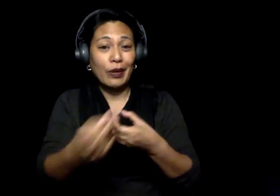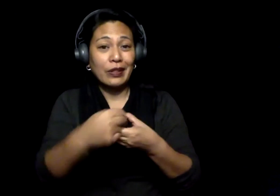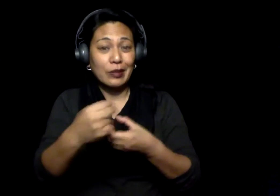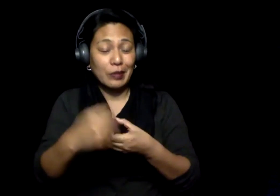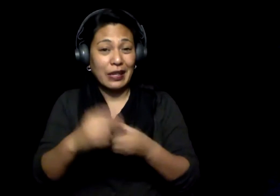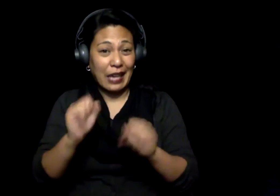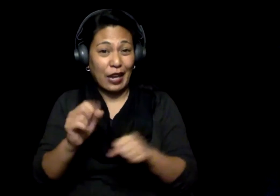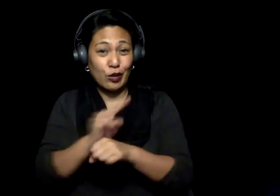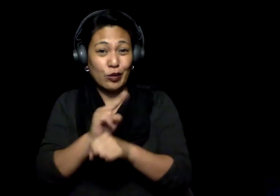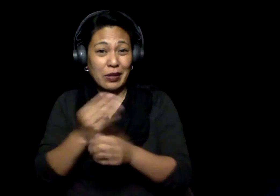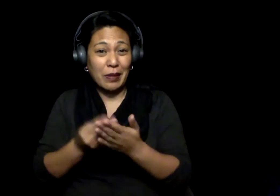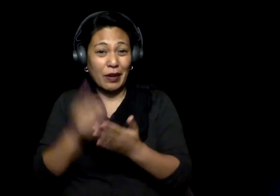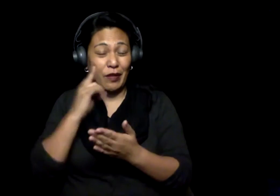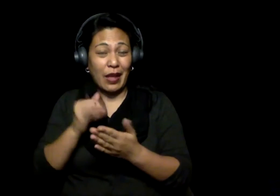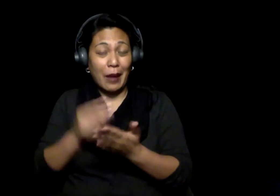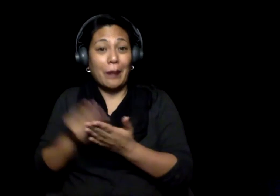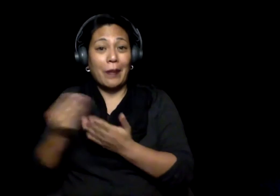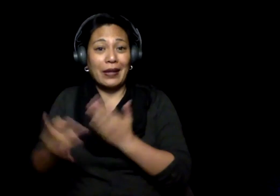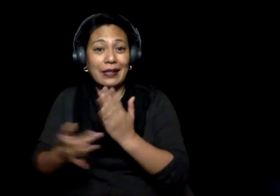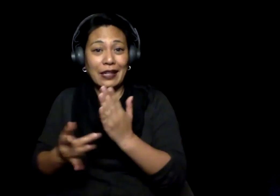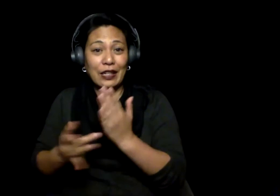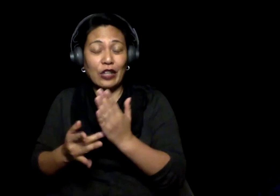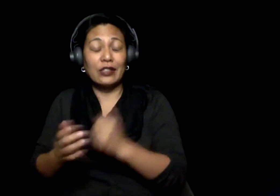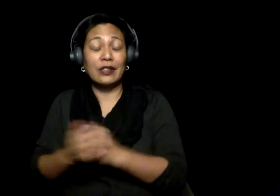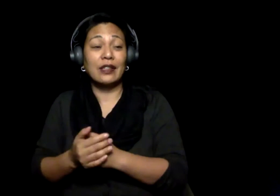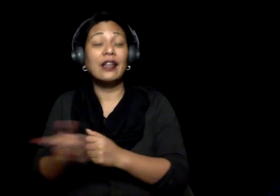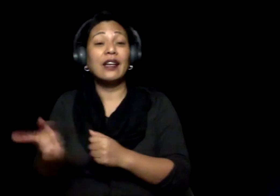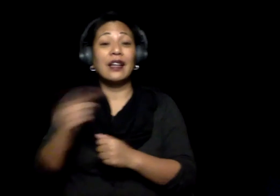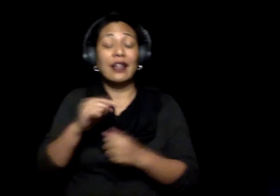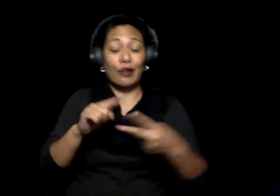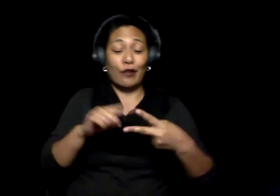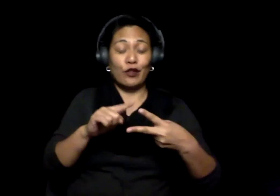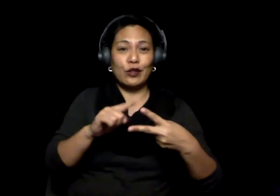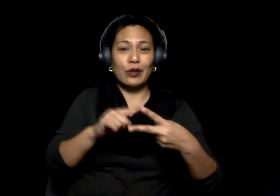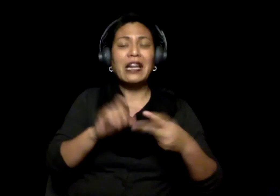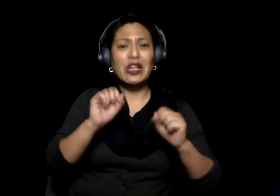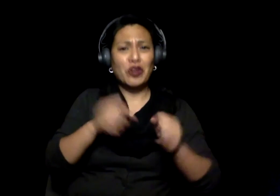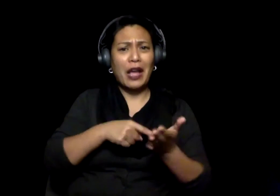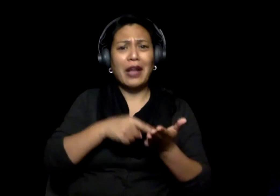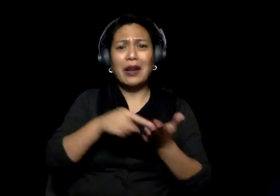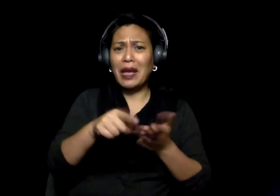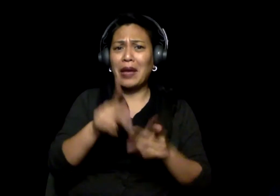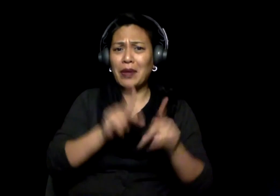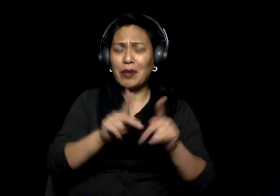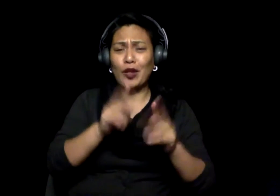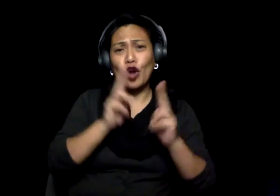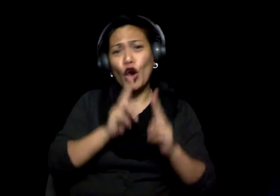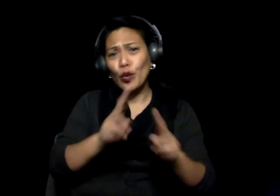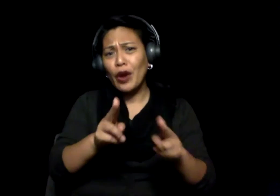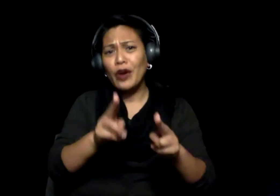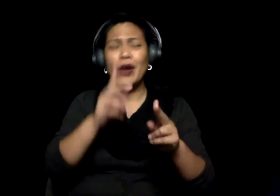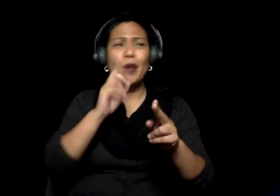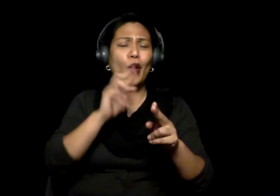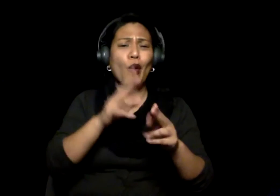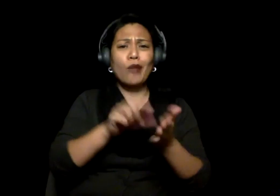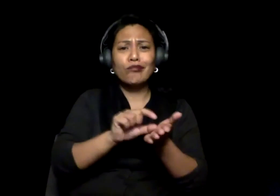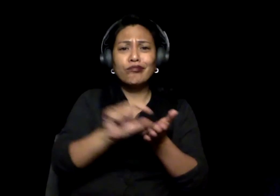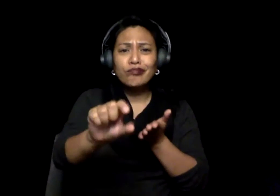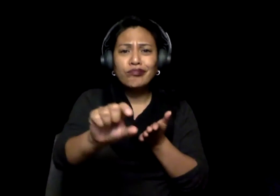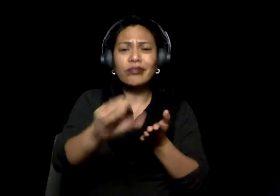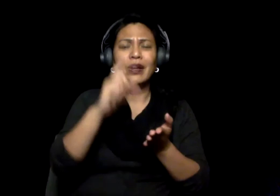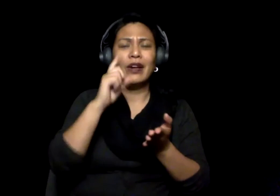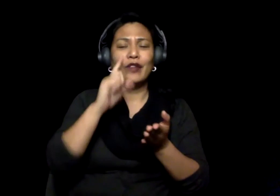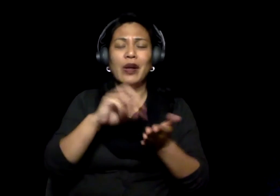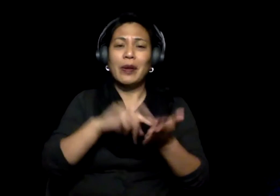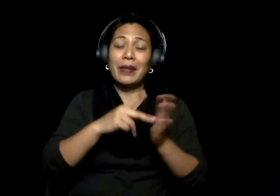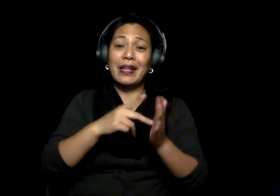participants, certainly. I think it's great to, it's lovely to give people honoraria to sort of be reciprocal for what they're giving you,